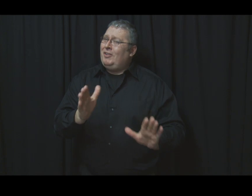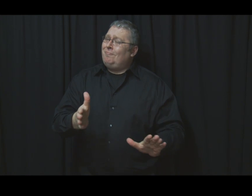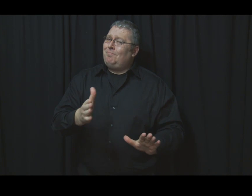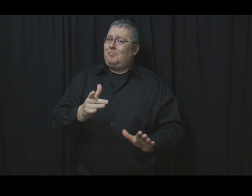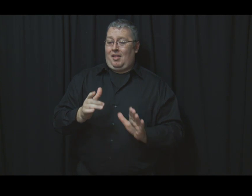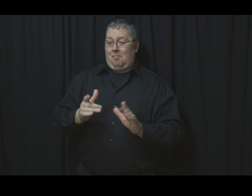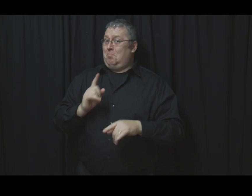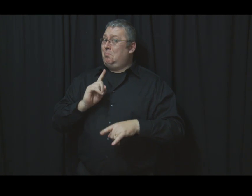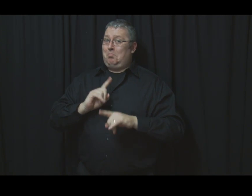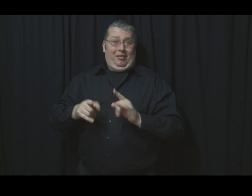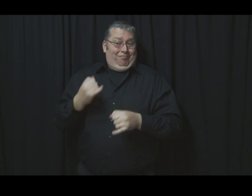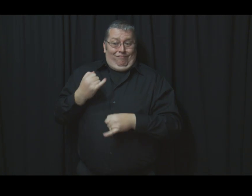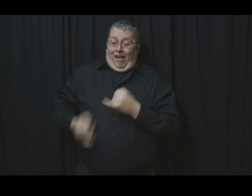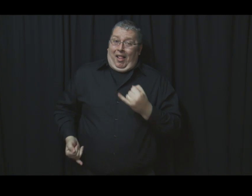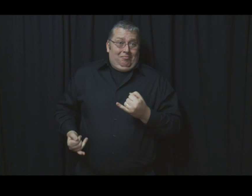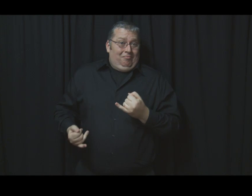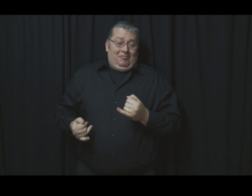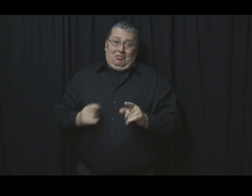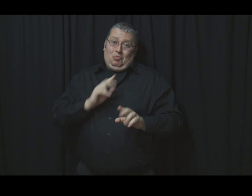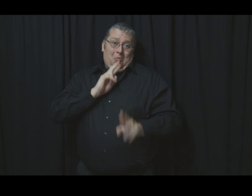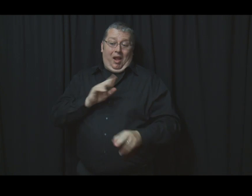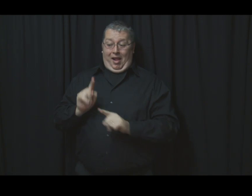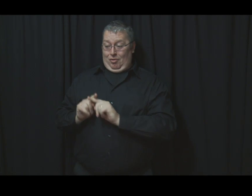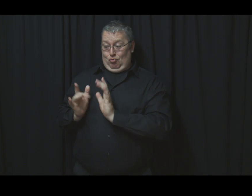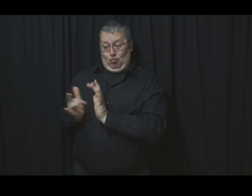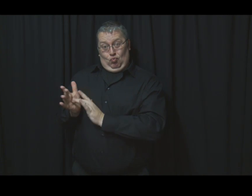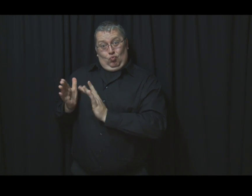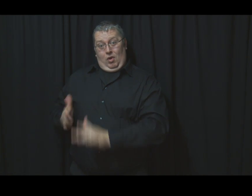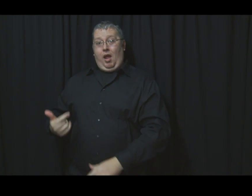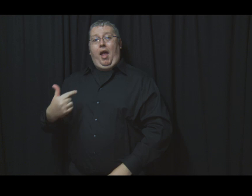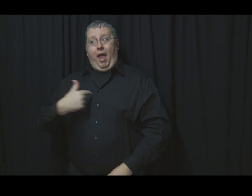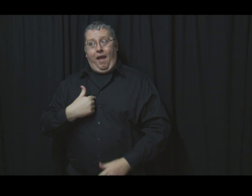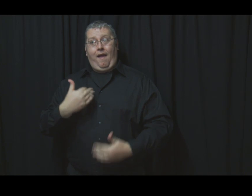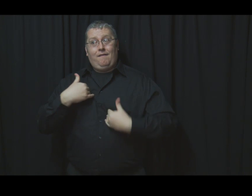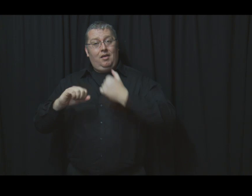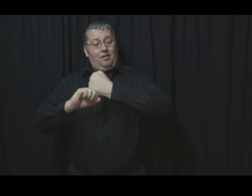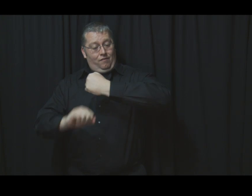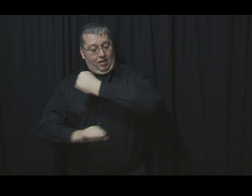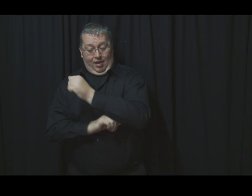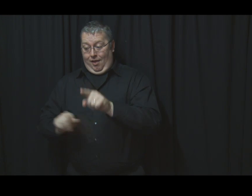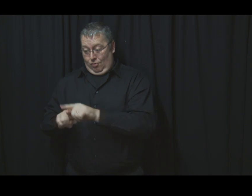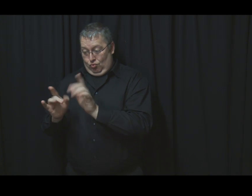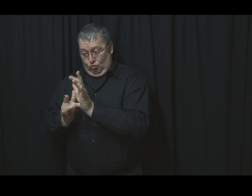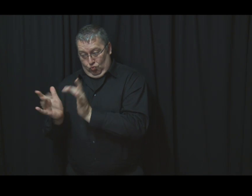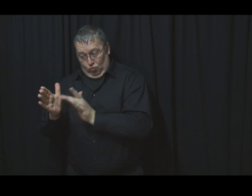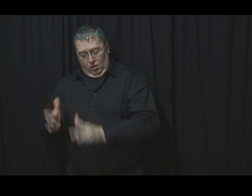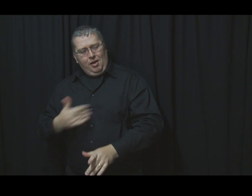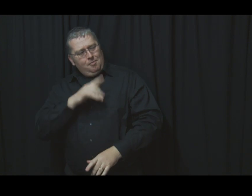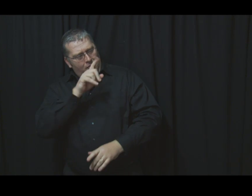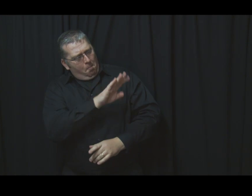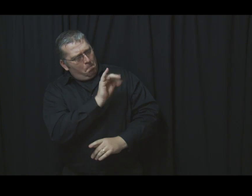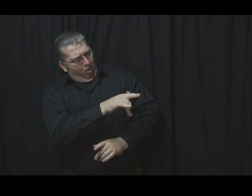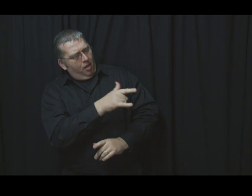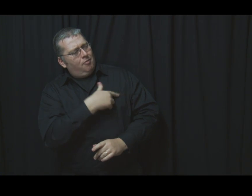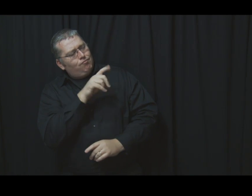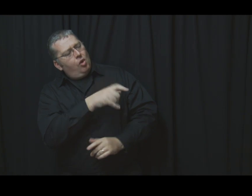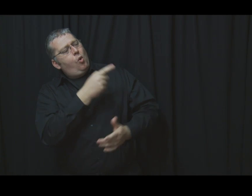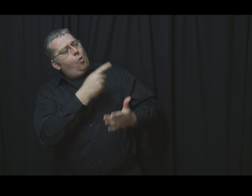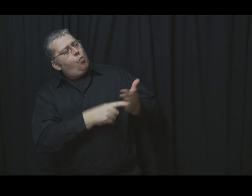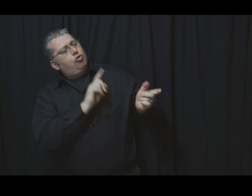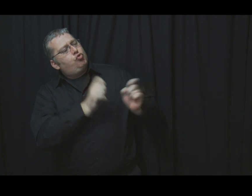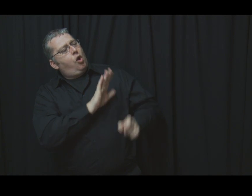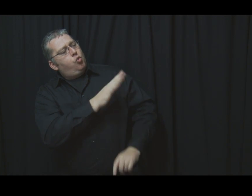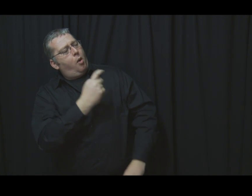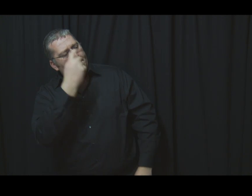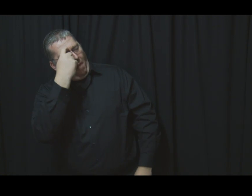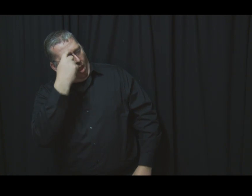bottom line is that as a Christian, I have a foundation, but as a Christian, I would ask Bill the question, what would change your